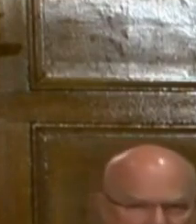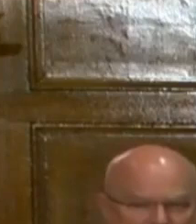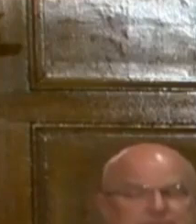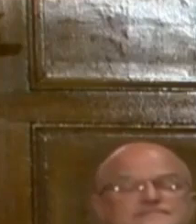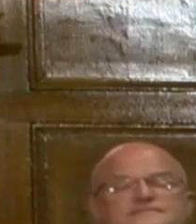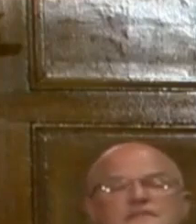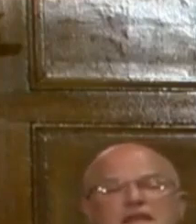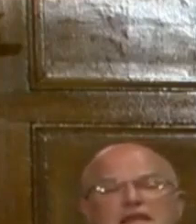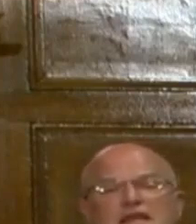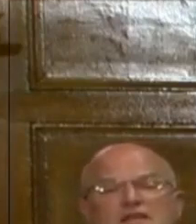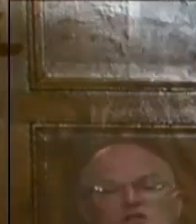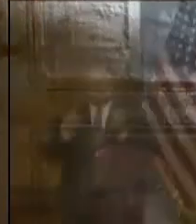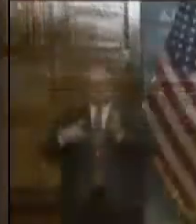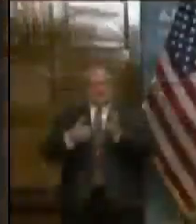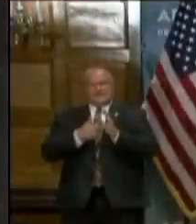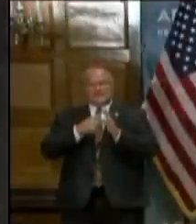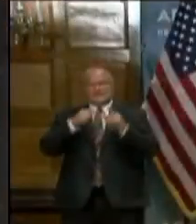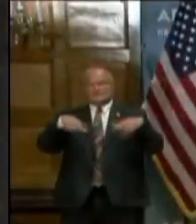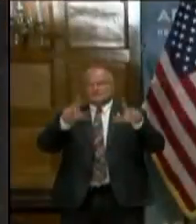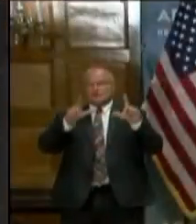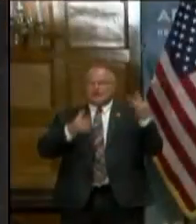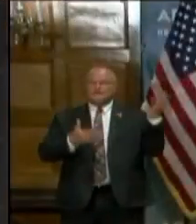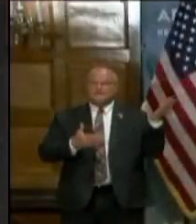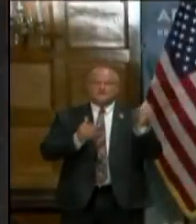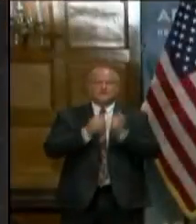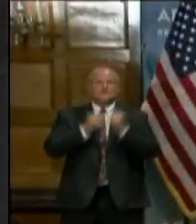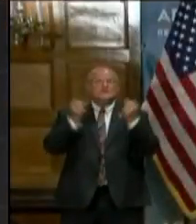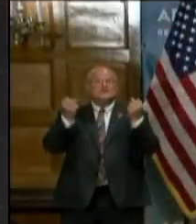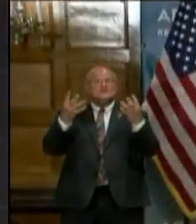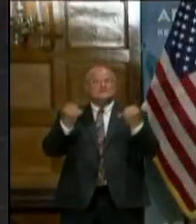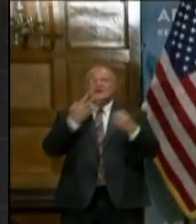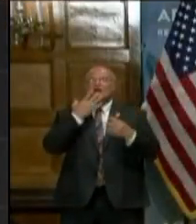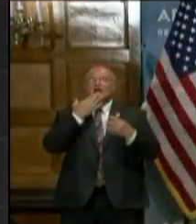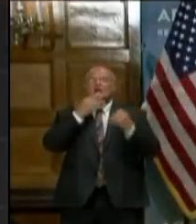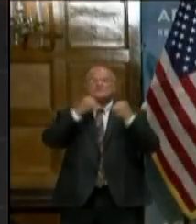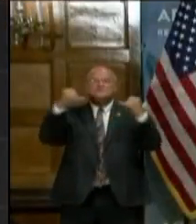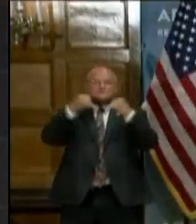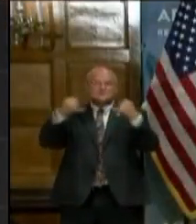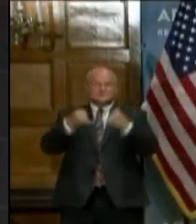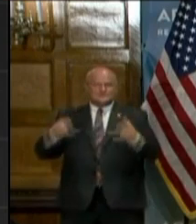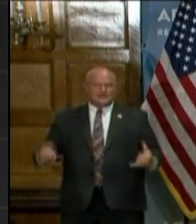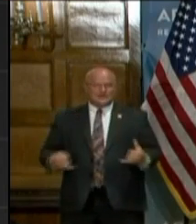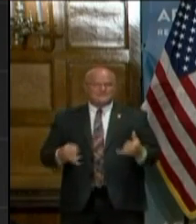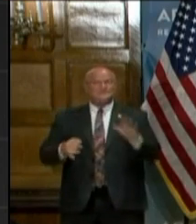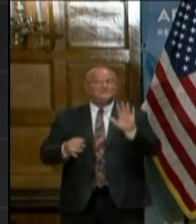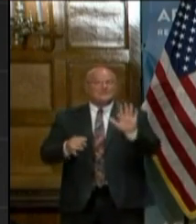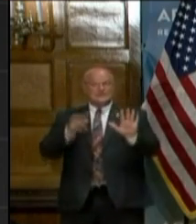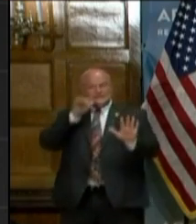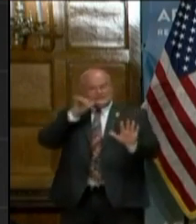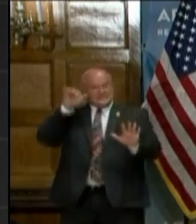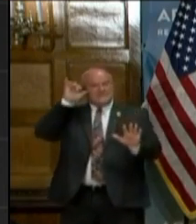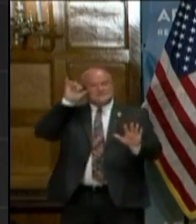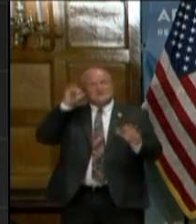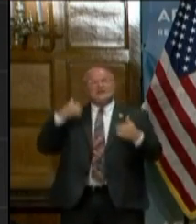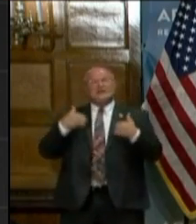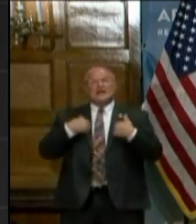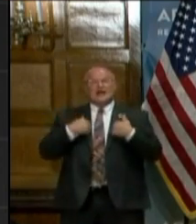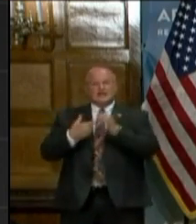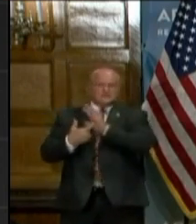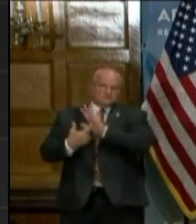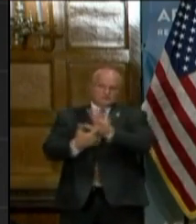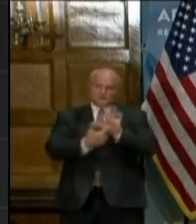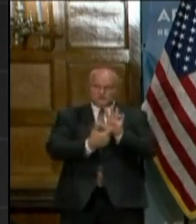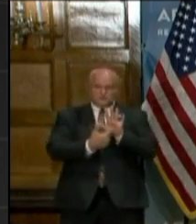In terms of this graph here with many colored lines, yesterday I